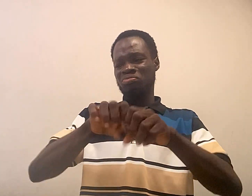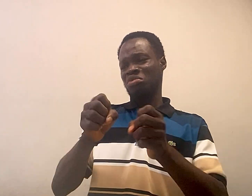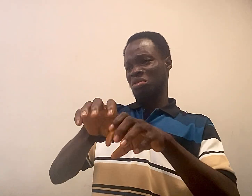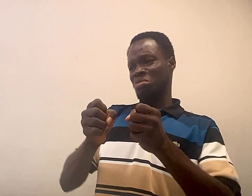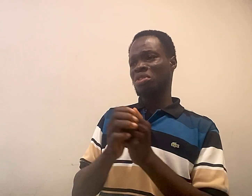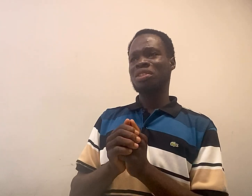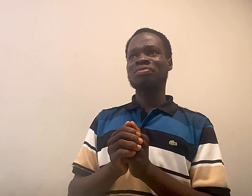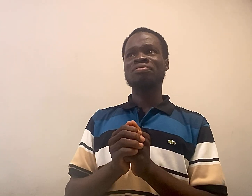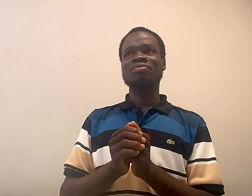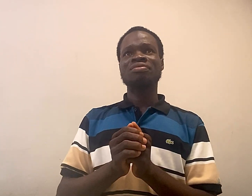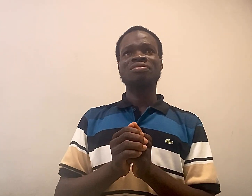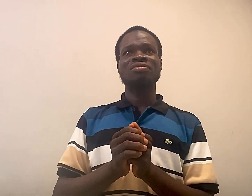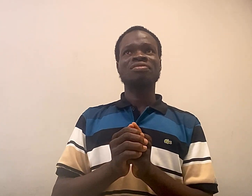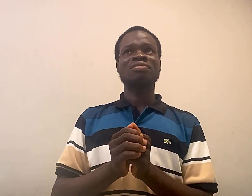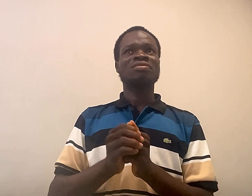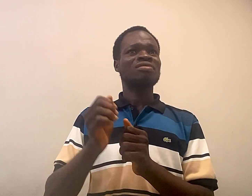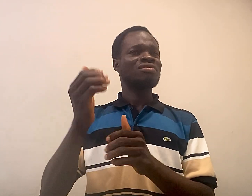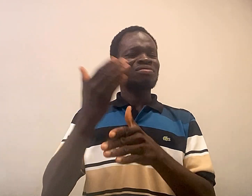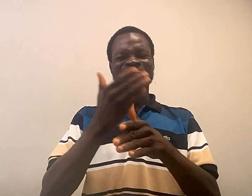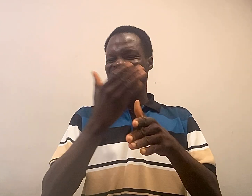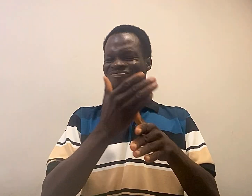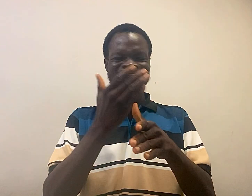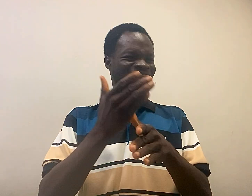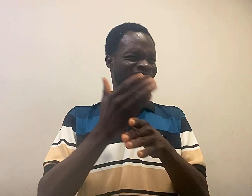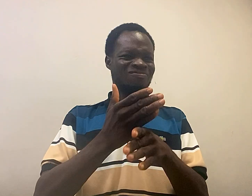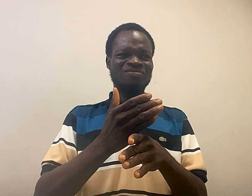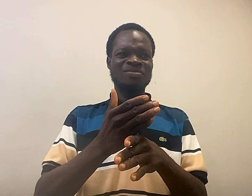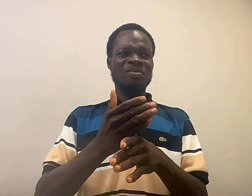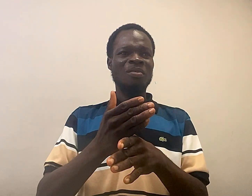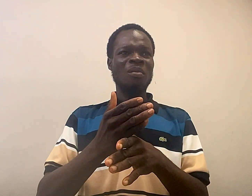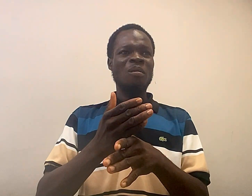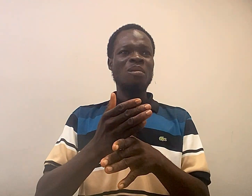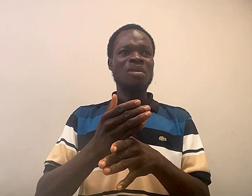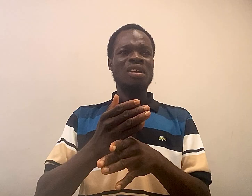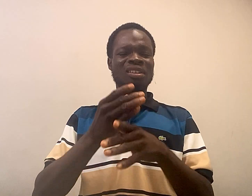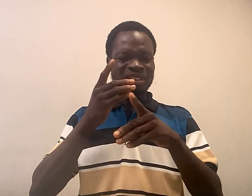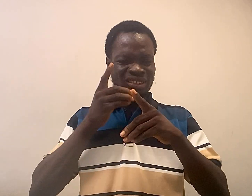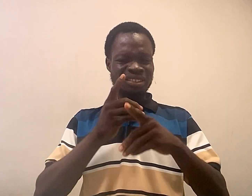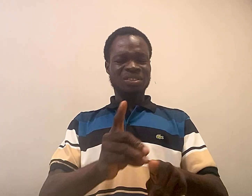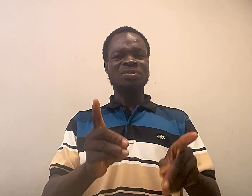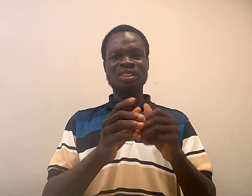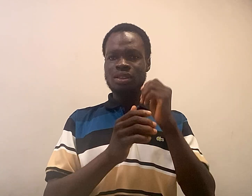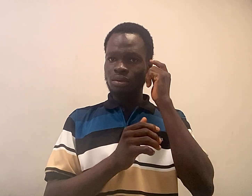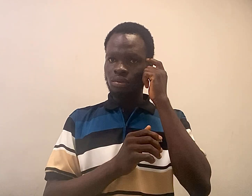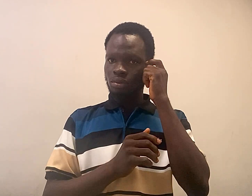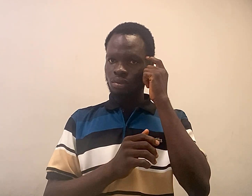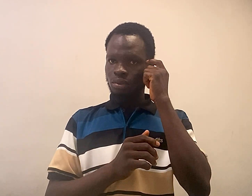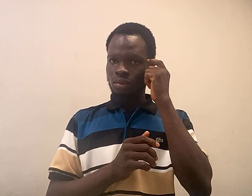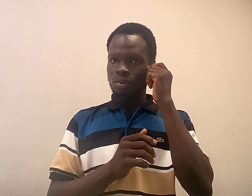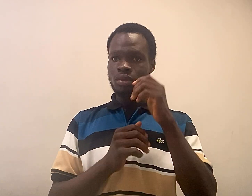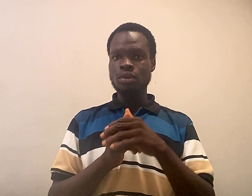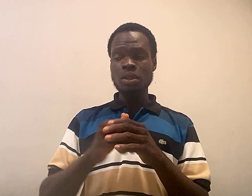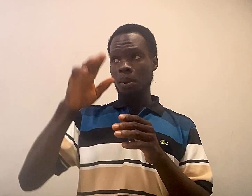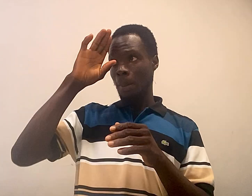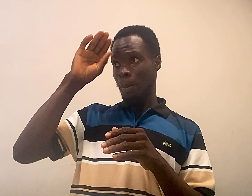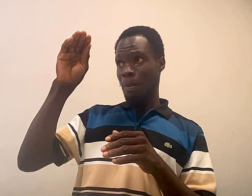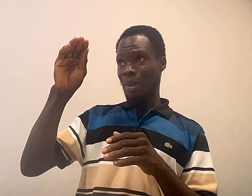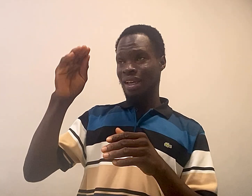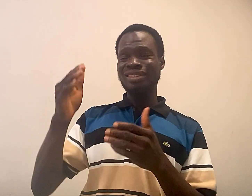embarrassed, defeated. The emotional man is predictable, and the predictable man is easy to